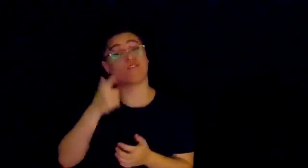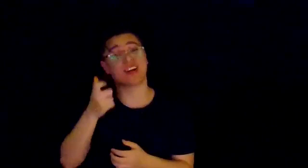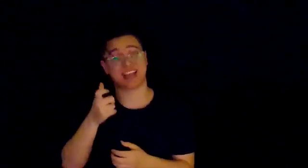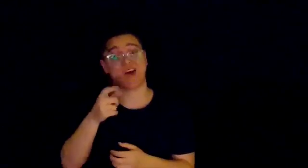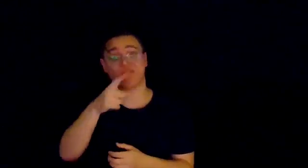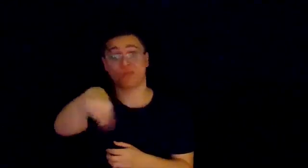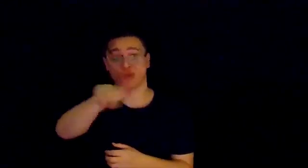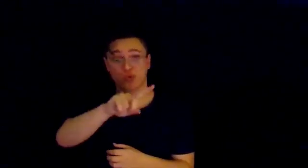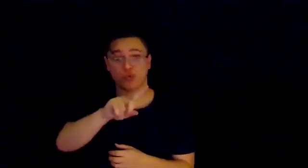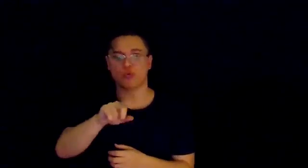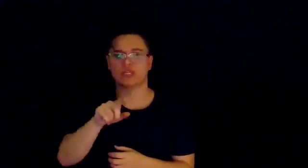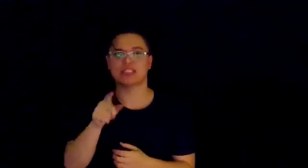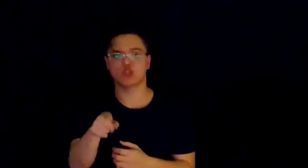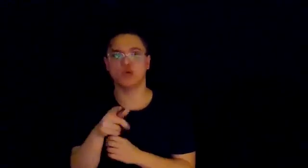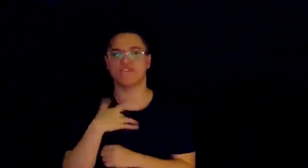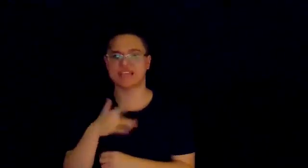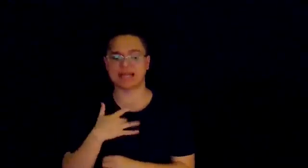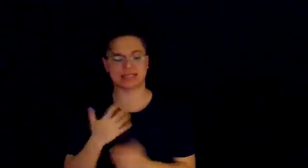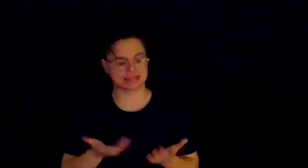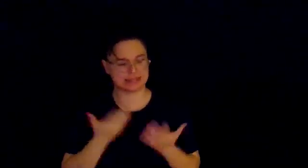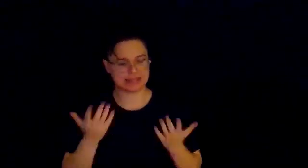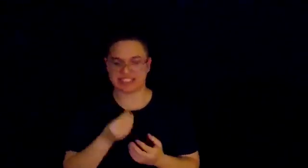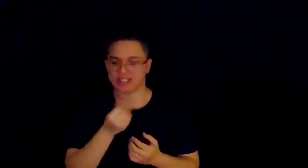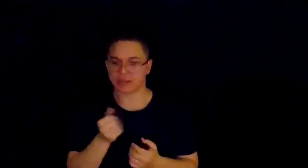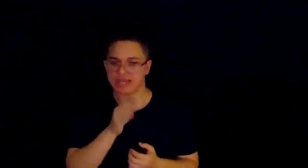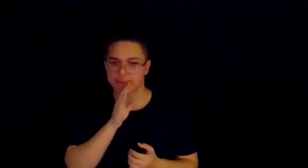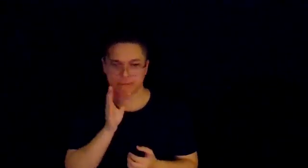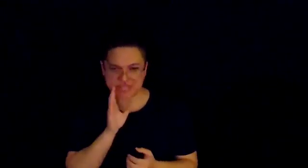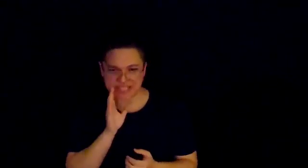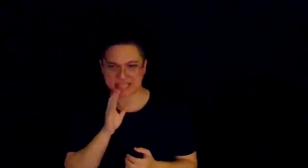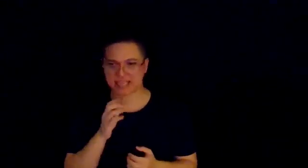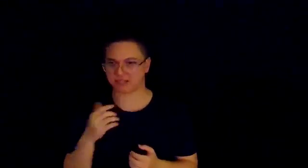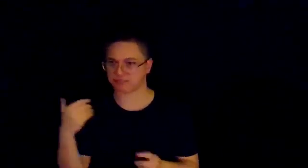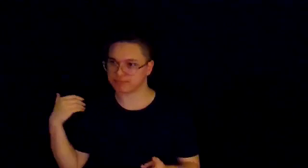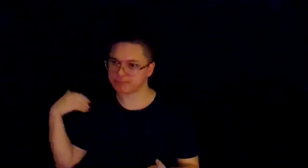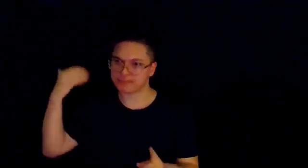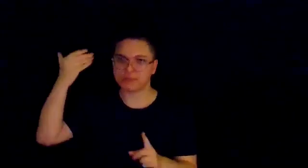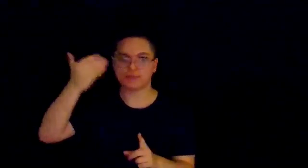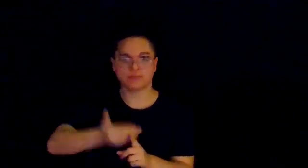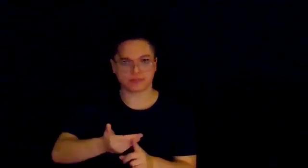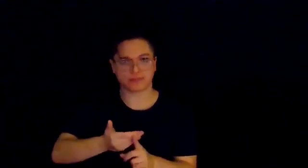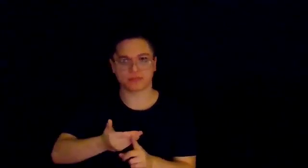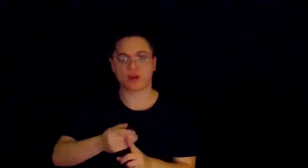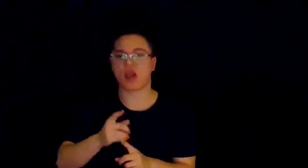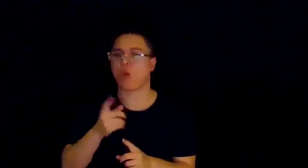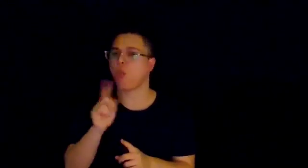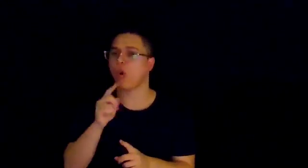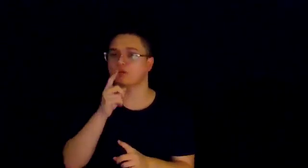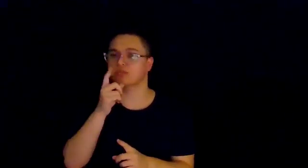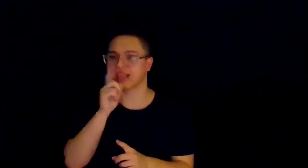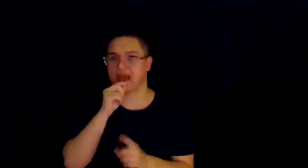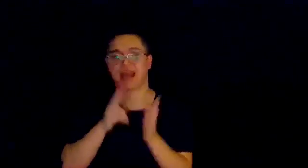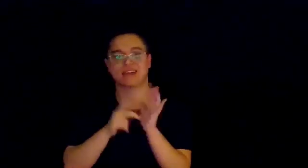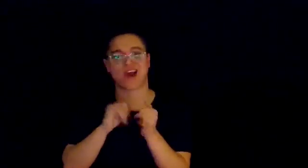Really, that is what people want to find out from you. That is what we want to find out from you. I feel like something's been missing in my